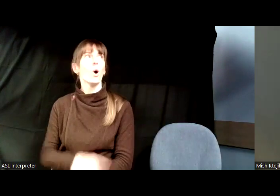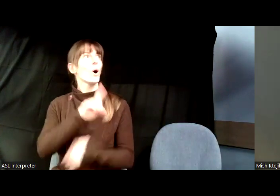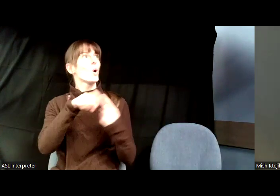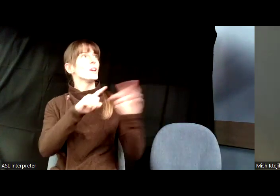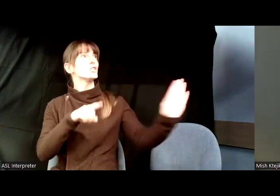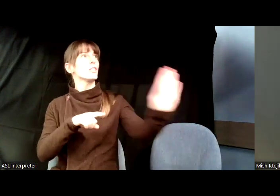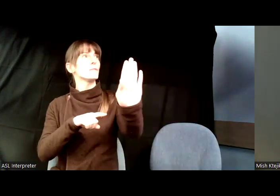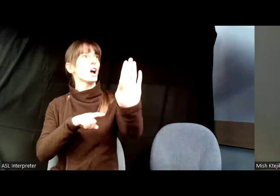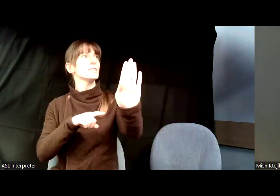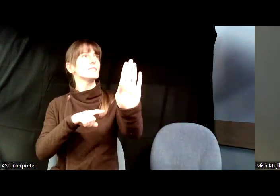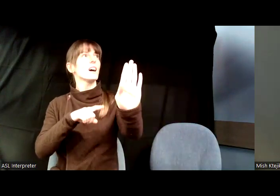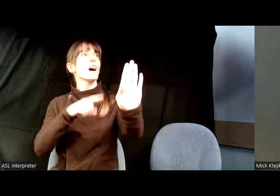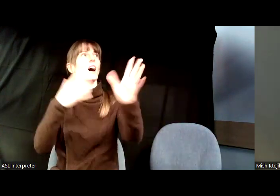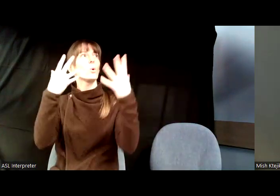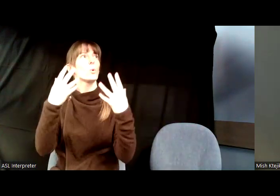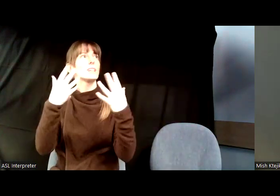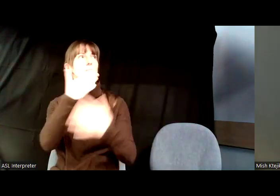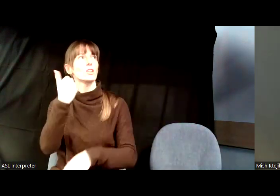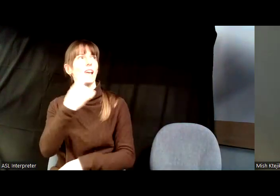No, this is Mish. Mm-mm.